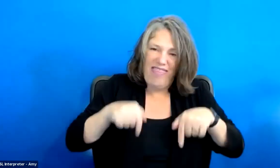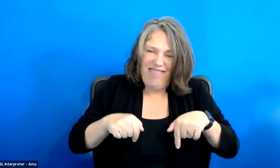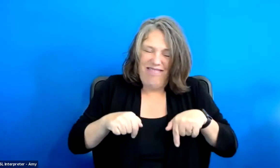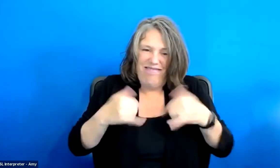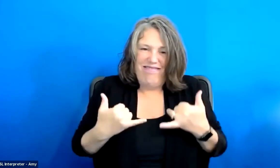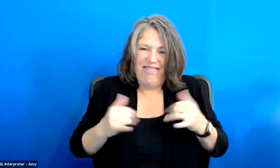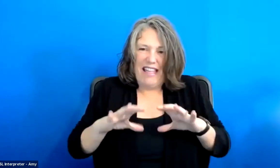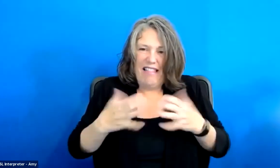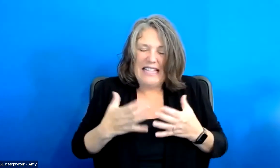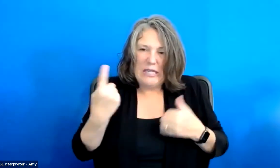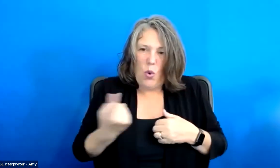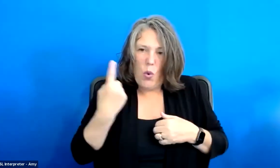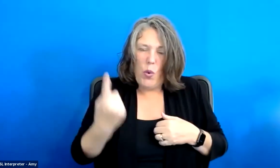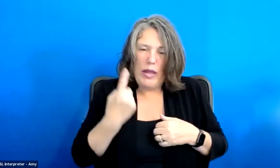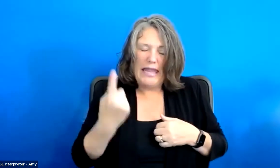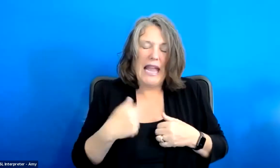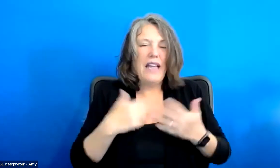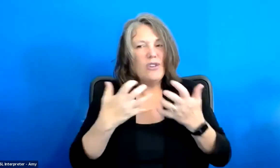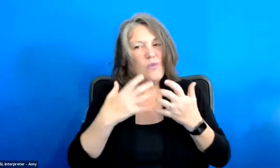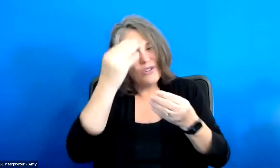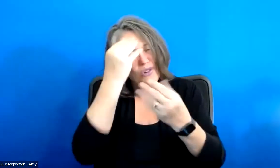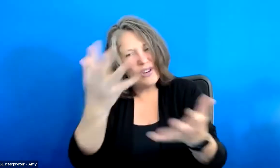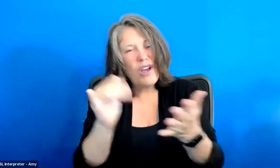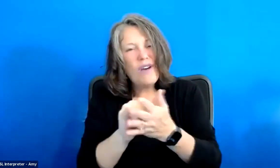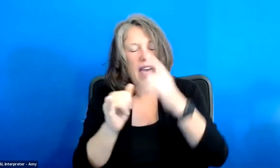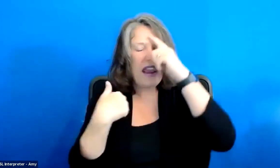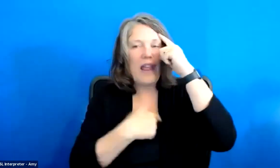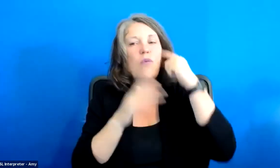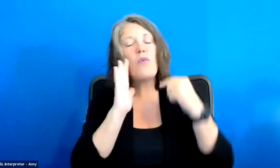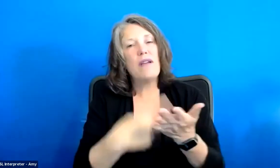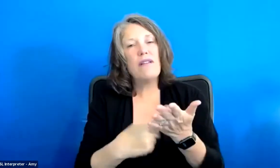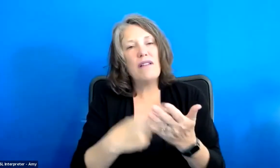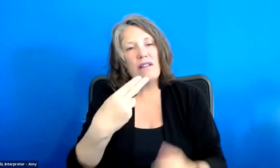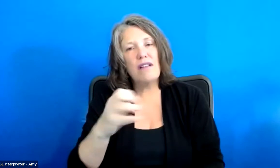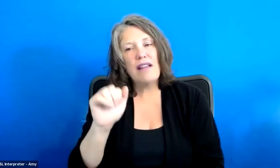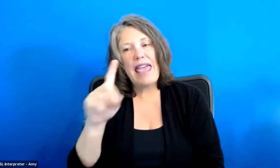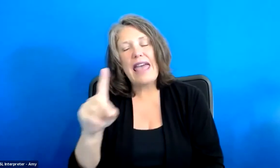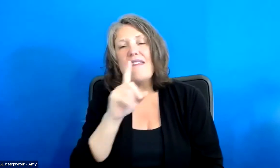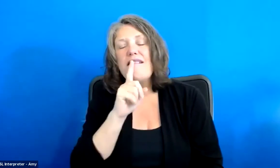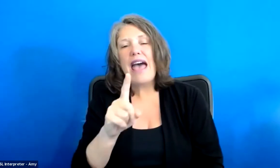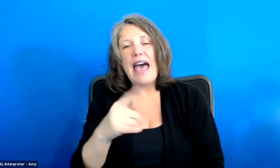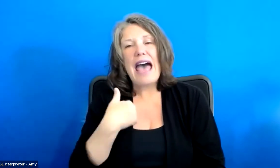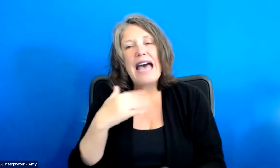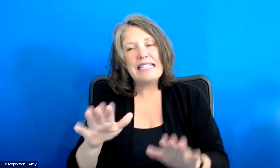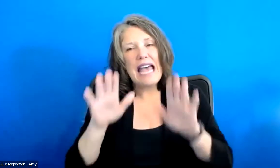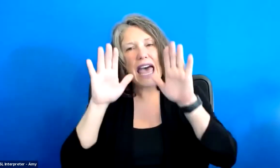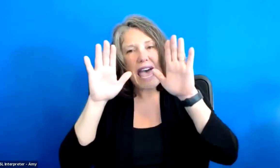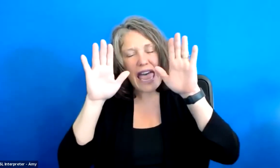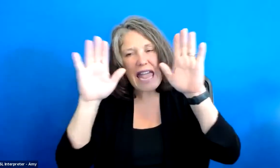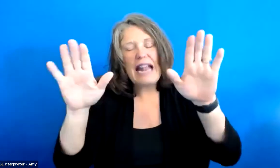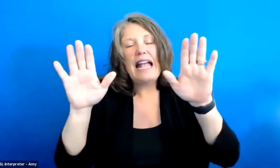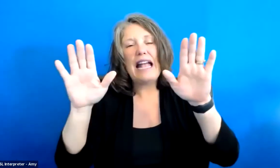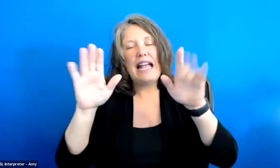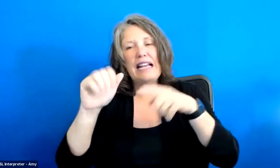requirements only. I just want you to note that HEAD, and we're going to talk about HEAD in a minute, has excellent training materials on